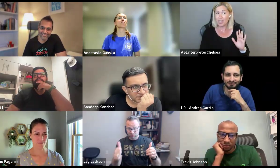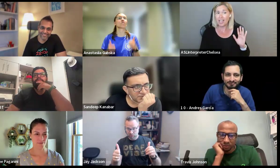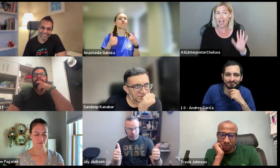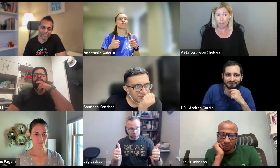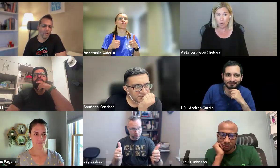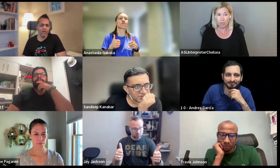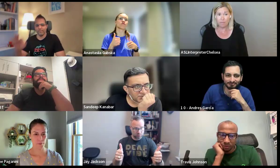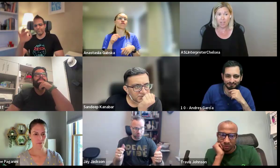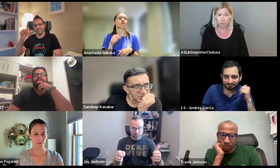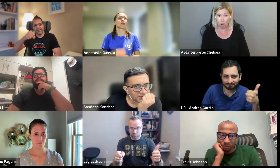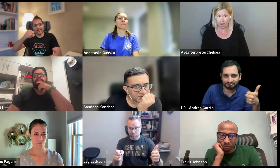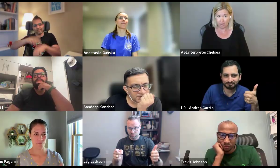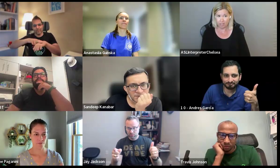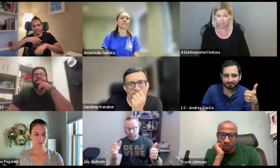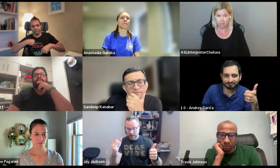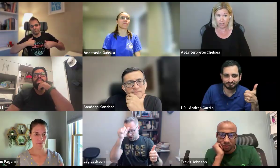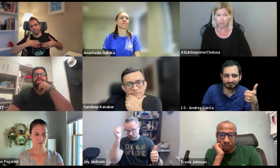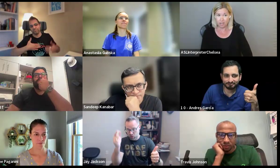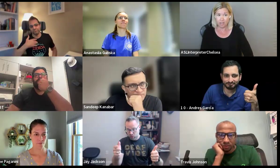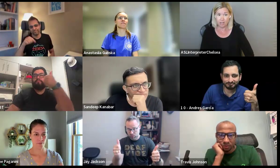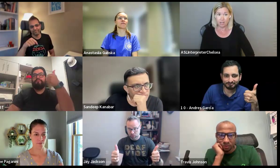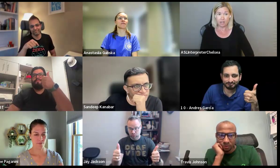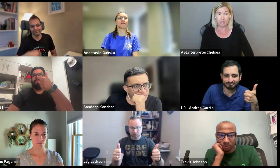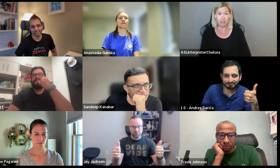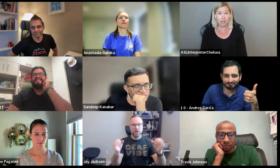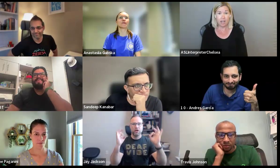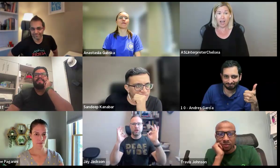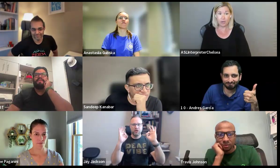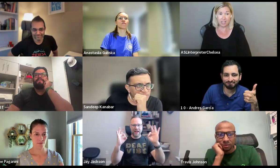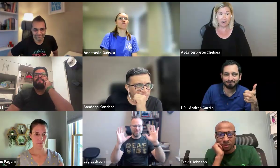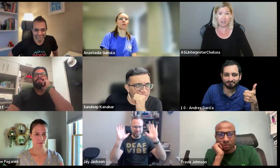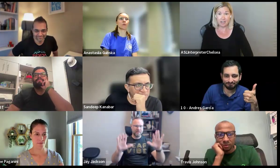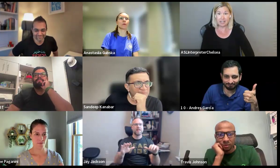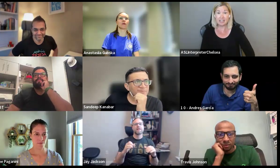is happy with the finished product. Malad said, of How does course, it- okay.